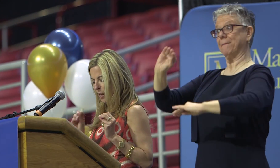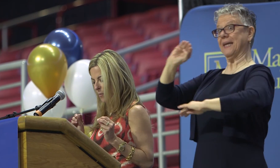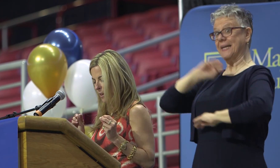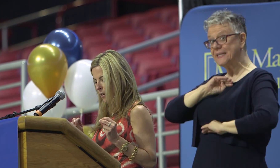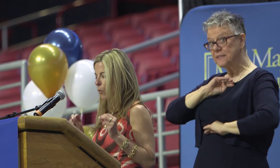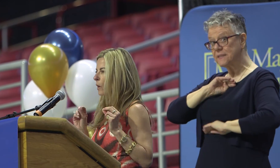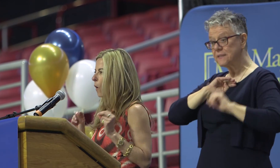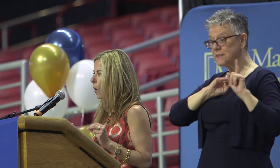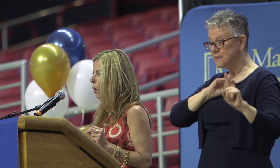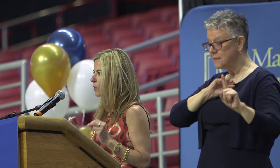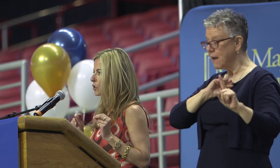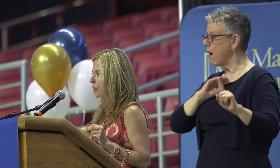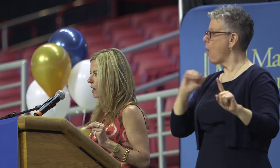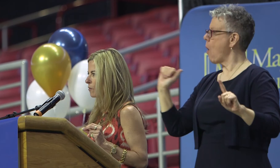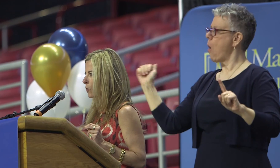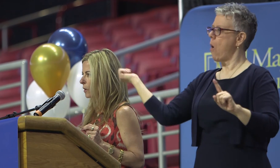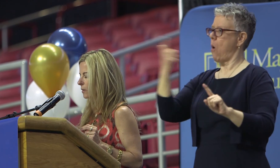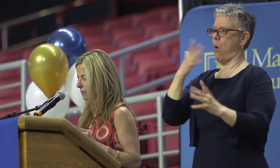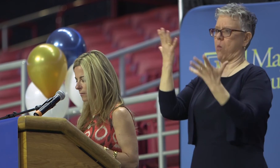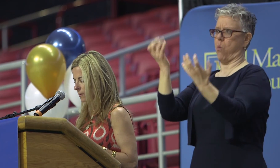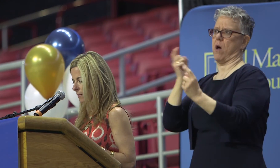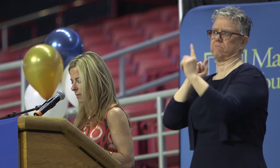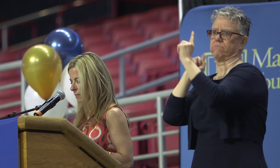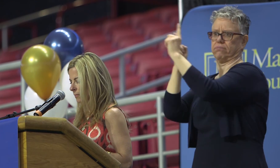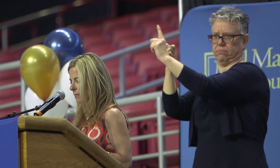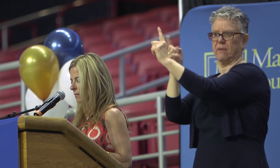is something we all strive for.